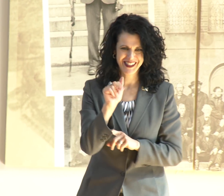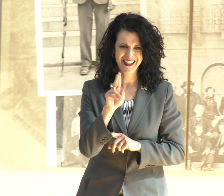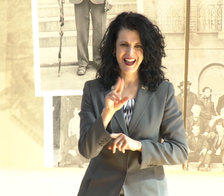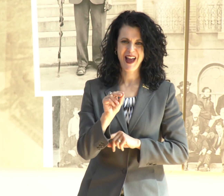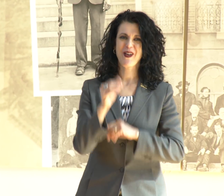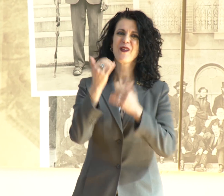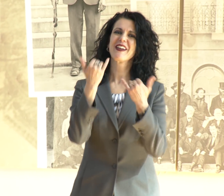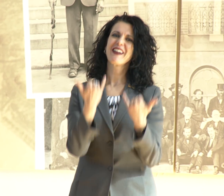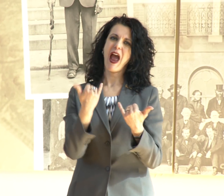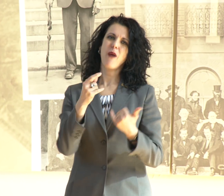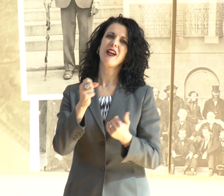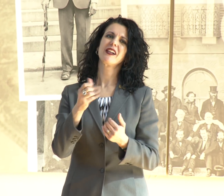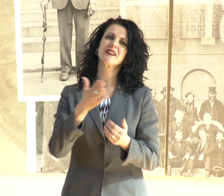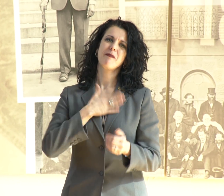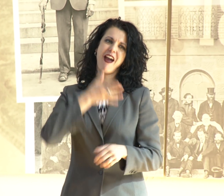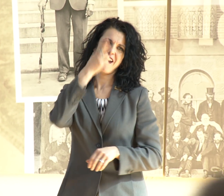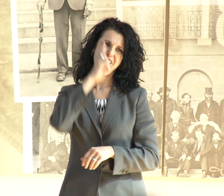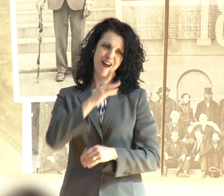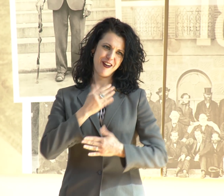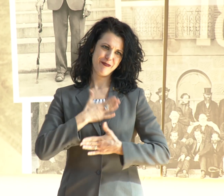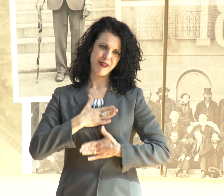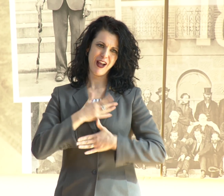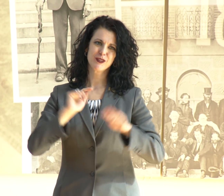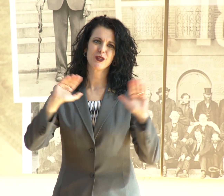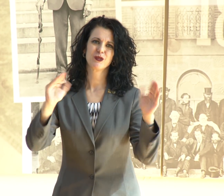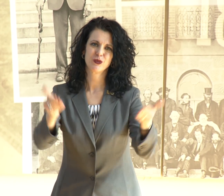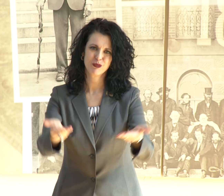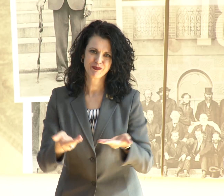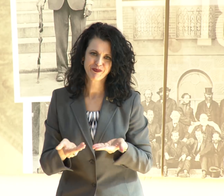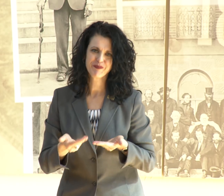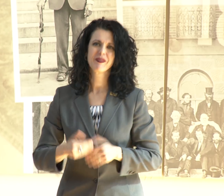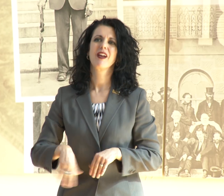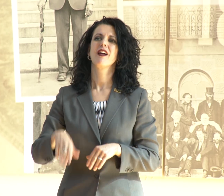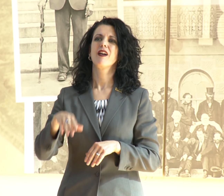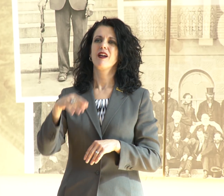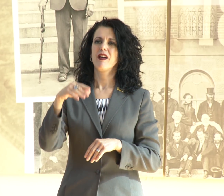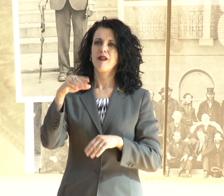Thank you, President Cordano. It is now my honor and pleasure